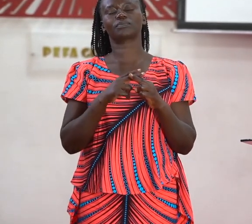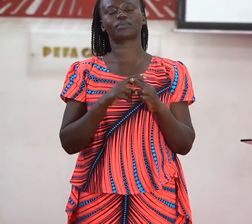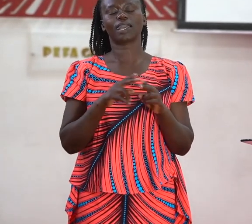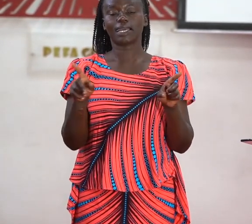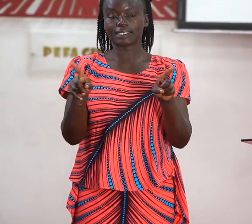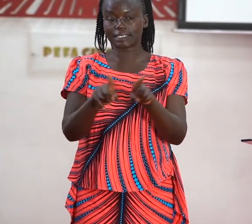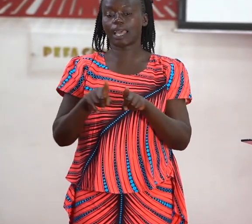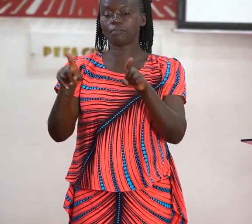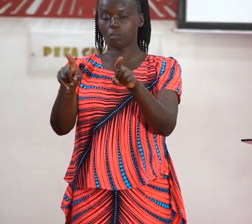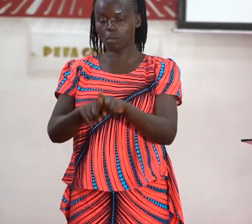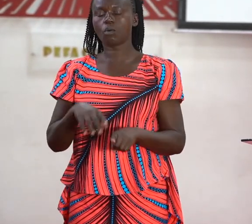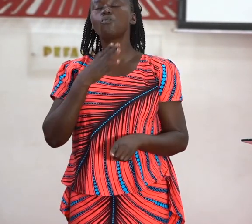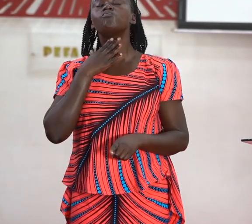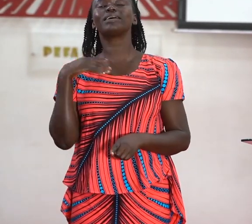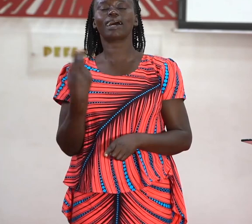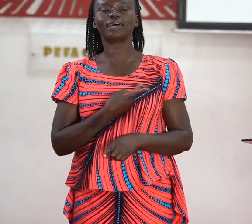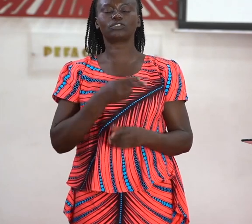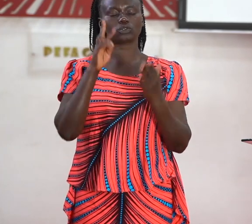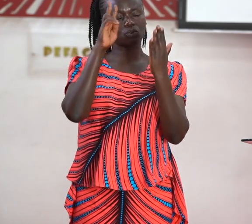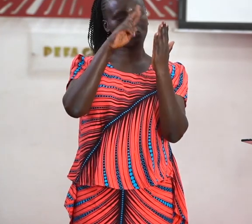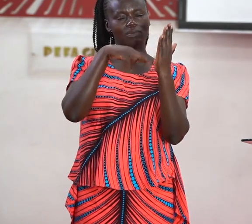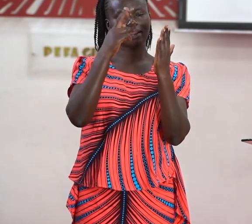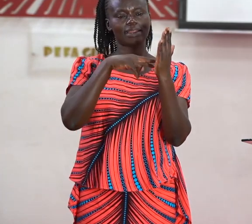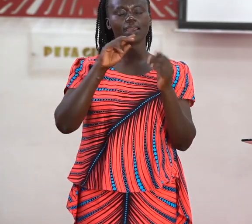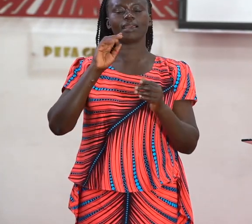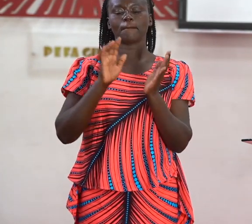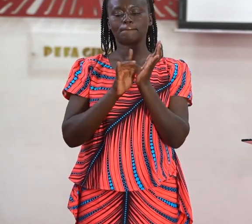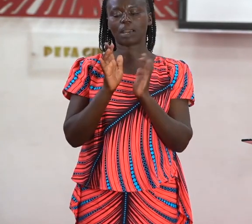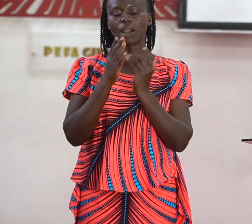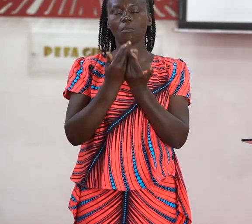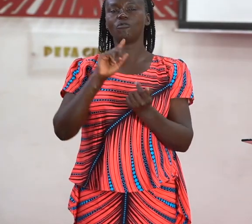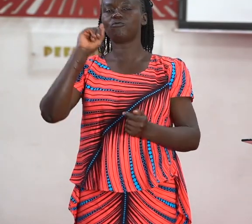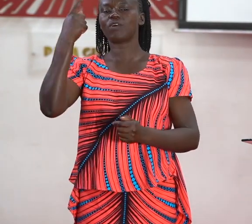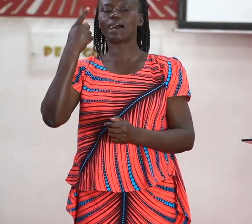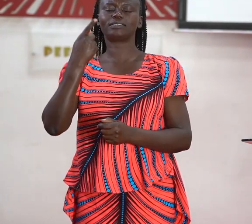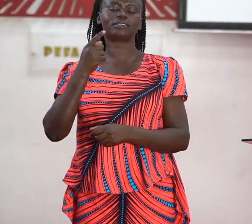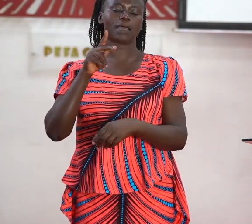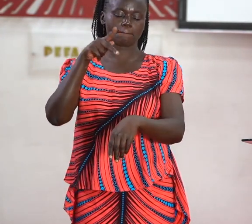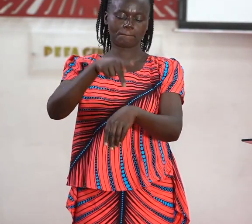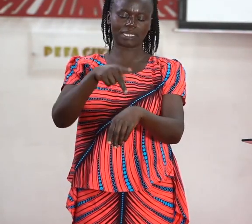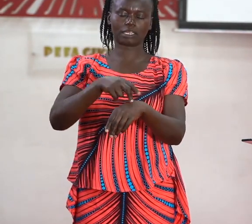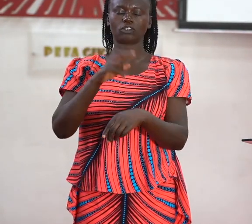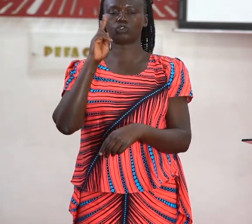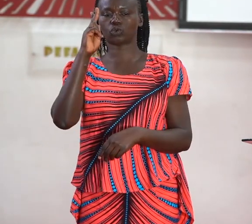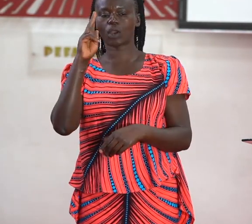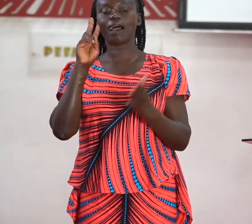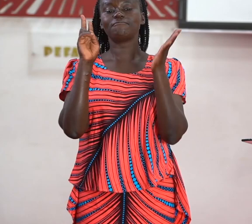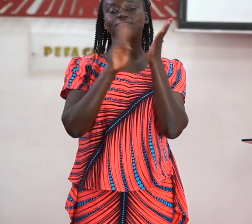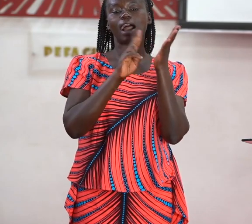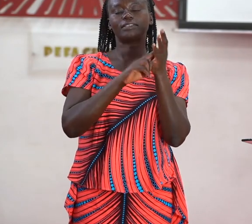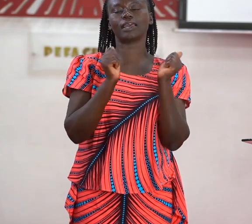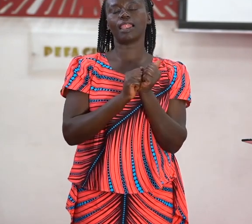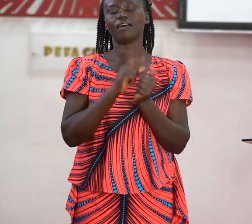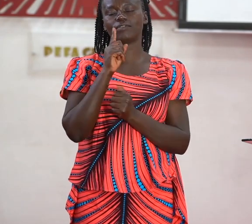want us to read 1 Peter 2 and verse 11. The Bible